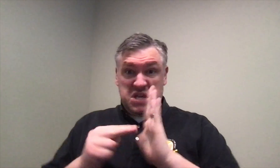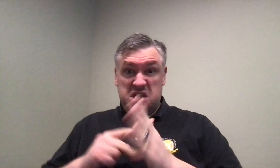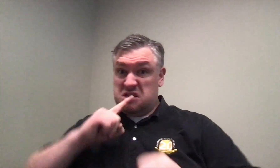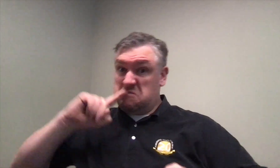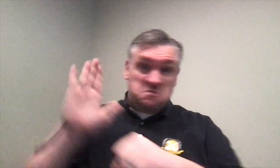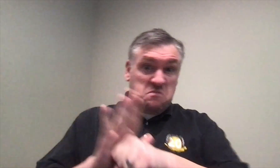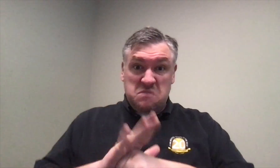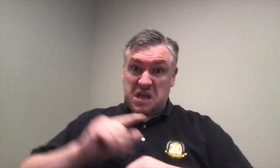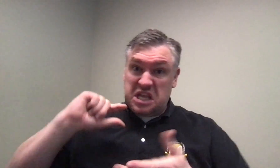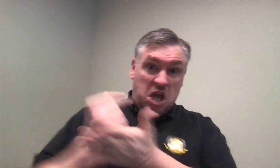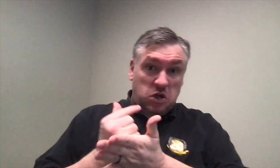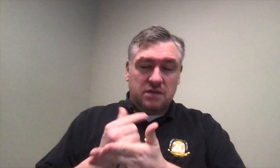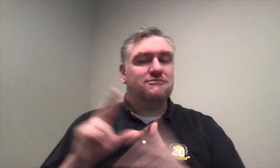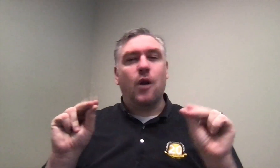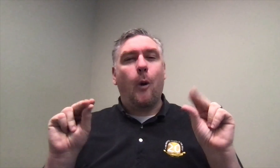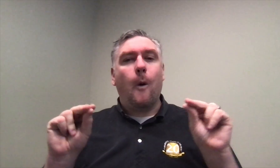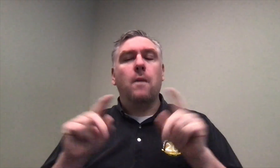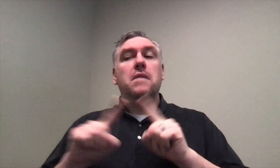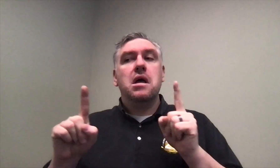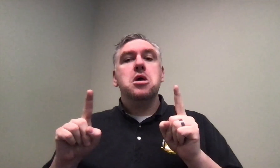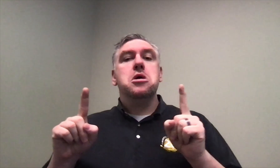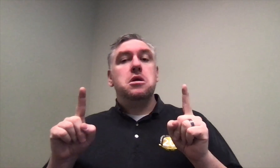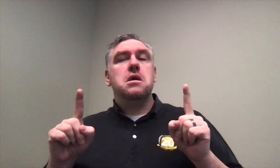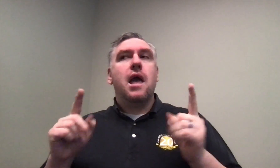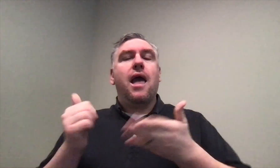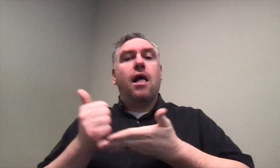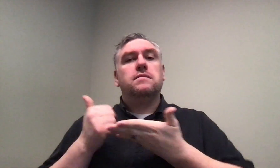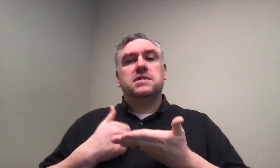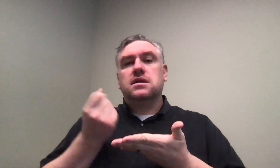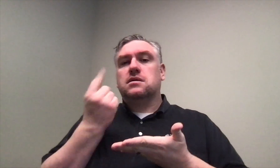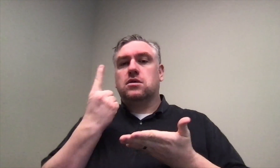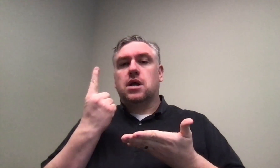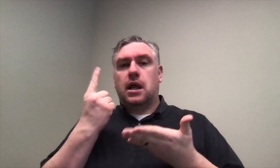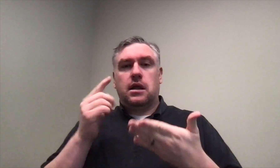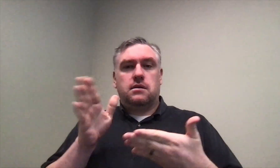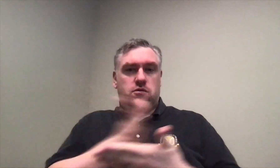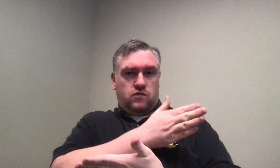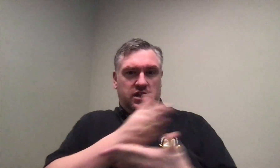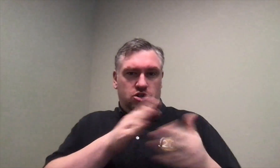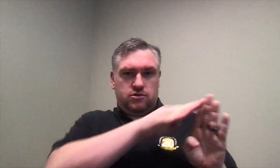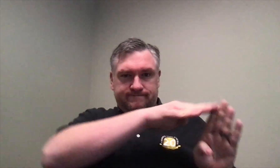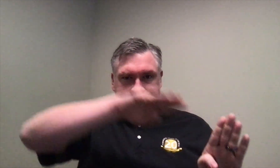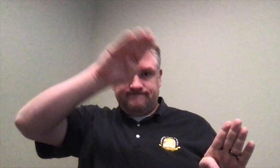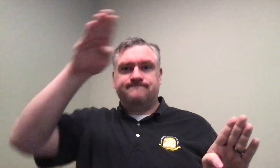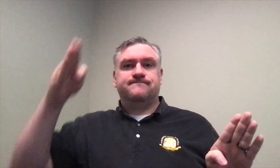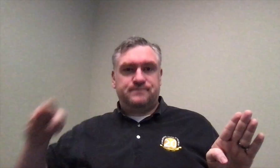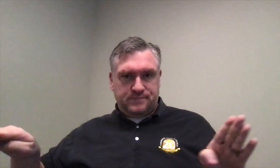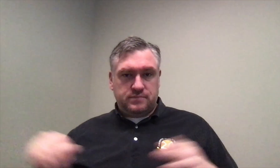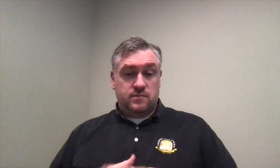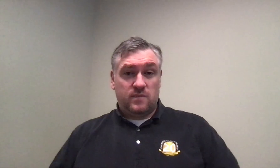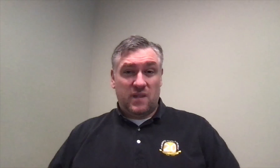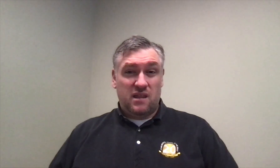student. Now, does that mean that it's a guarantee with these scores? No, but it helps us kind of understand the range of what's going